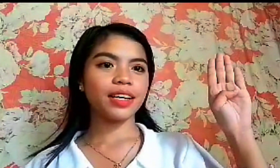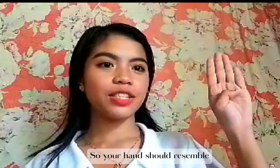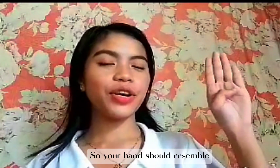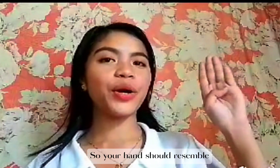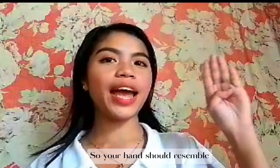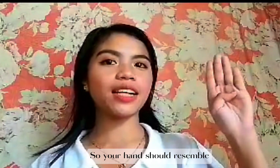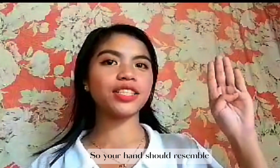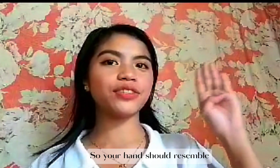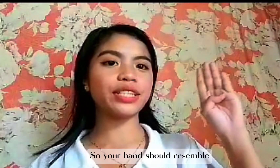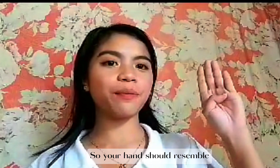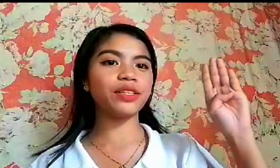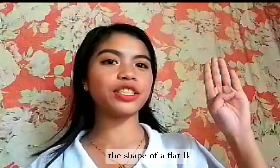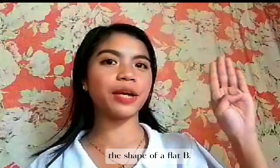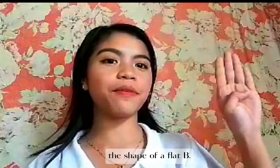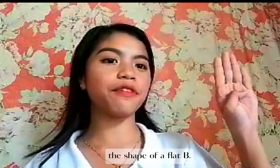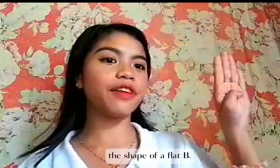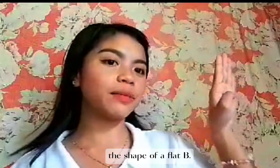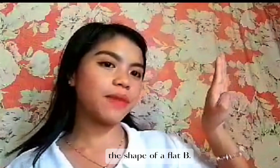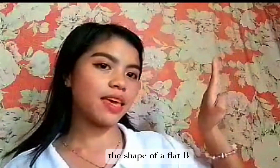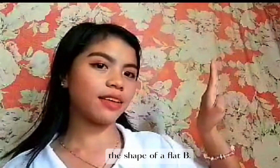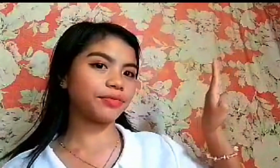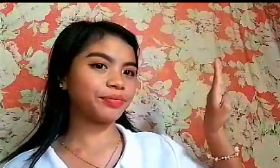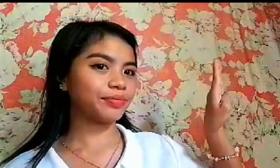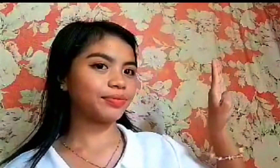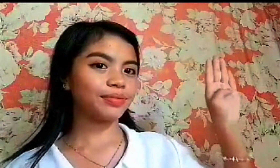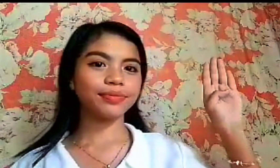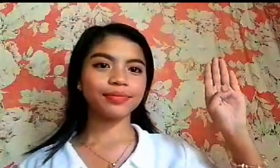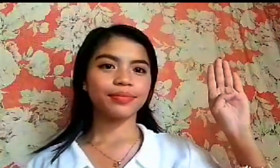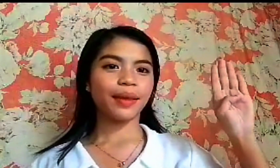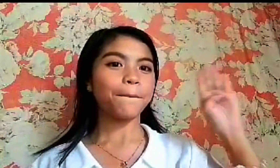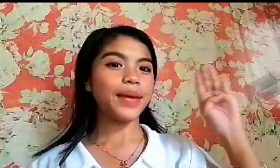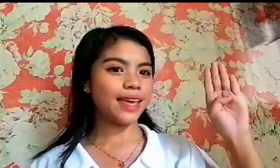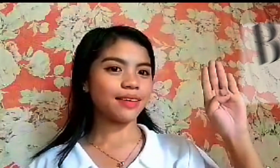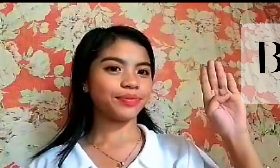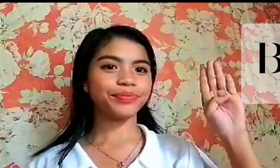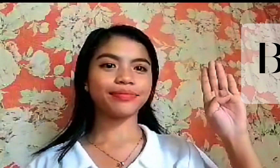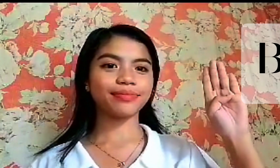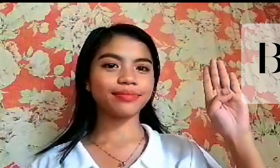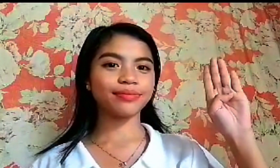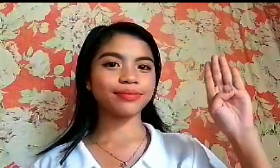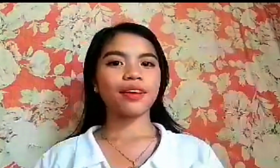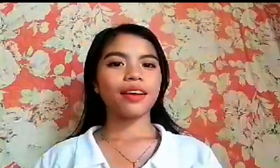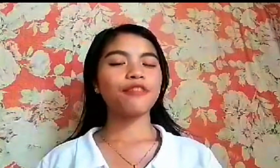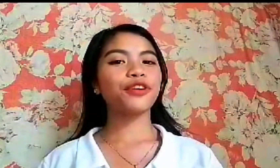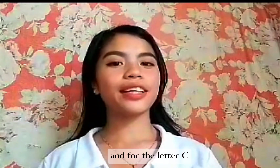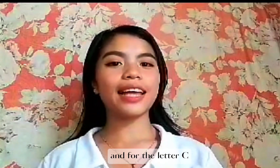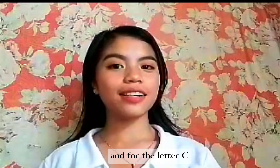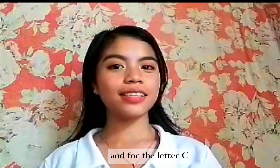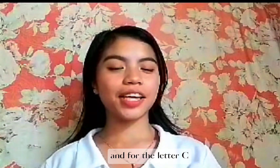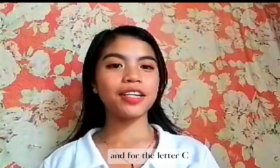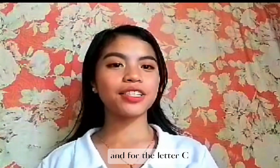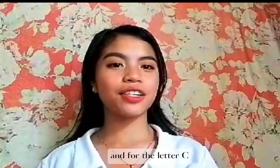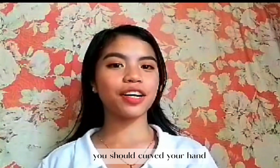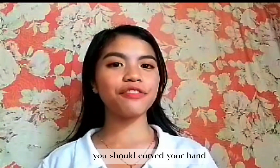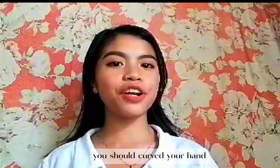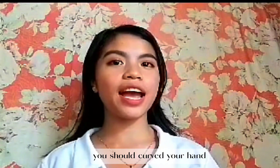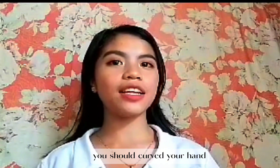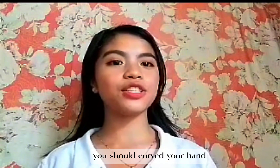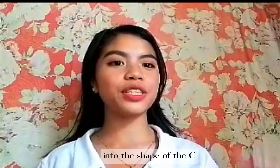So your hand should resemble the shape of a flat B. B. And for the letter C, you should curve your hand into the